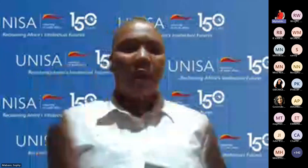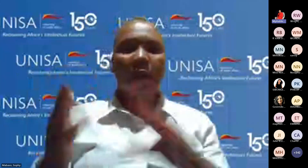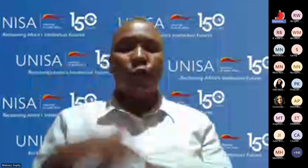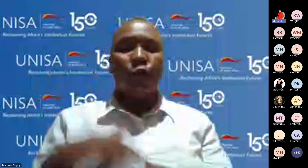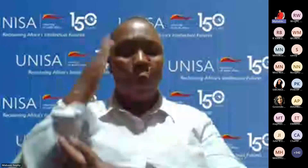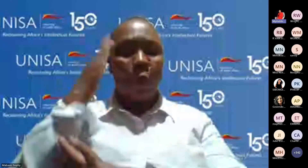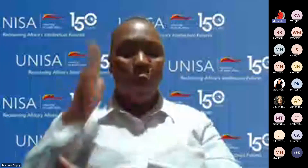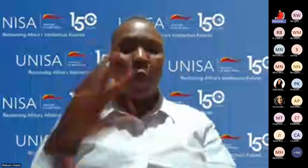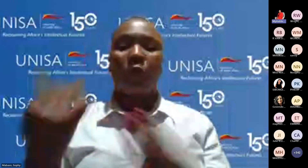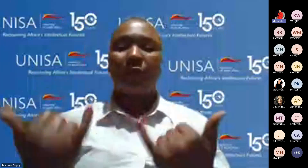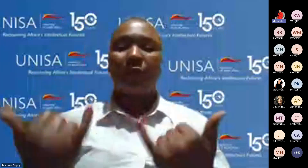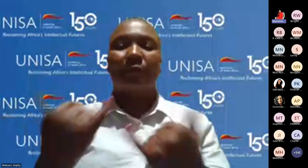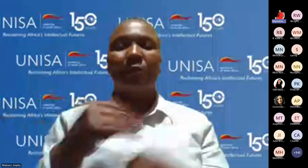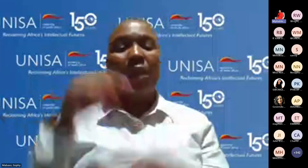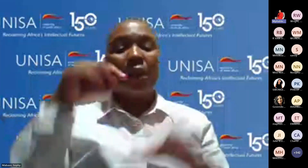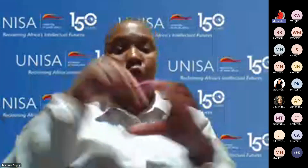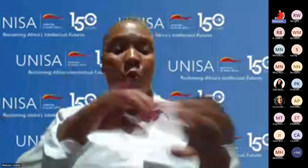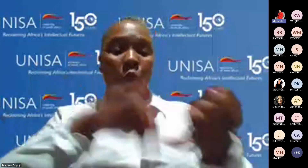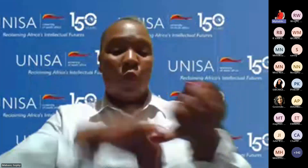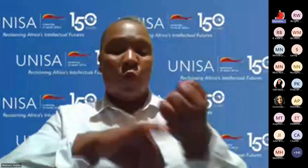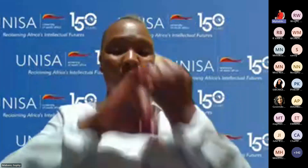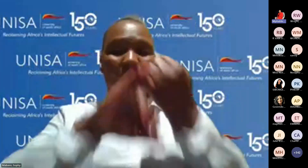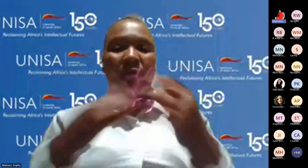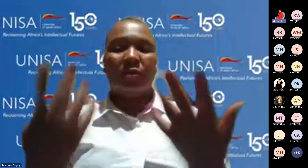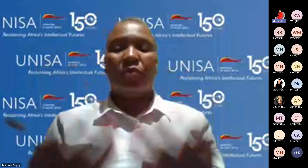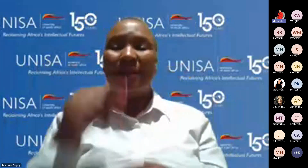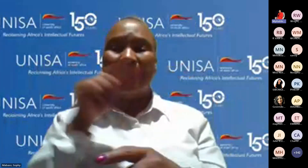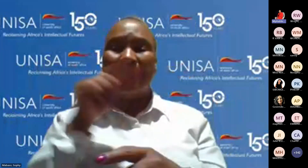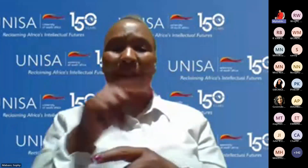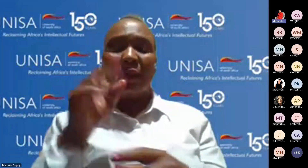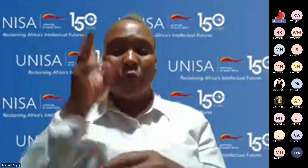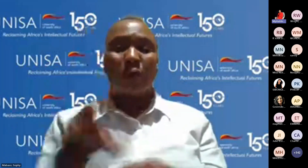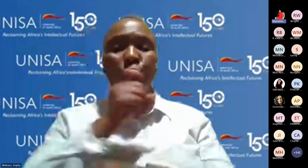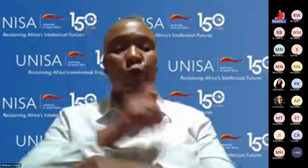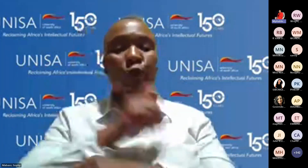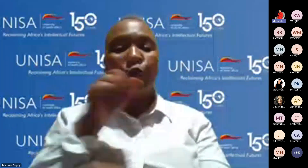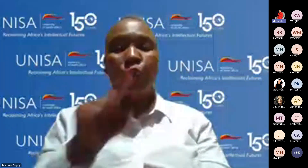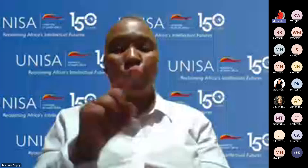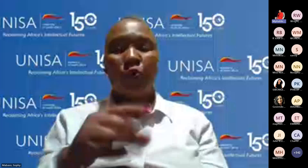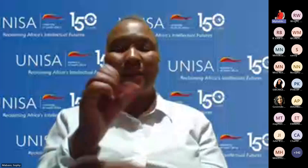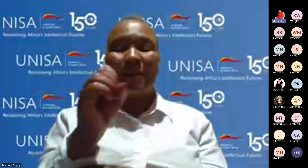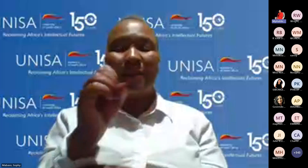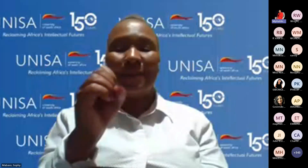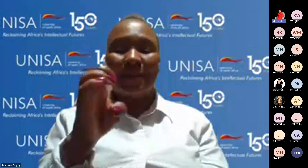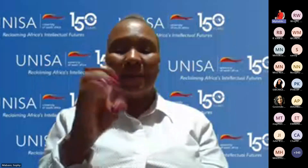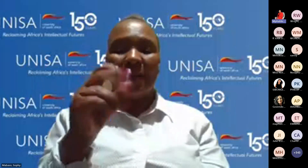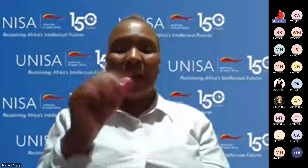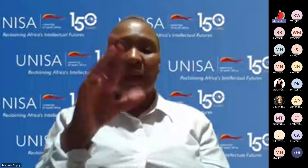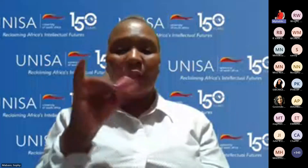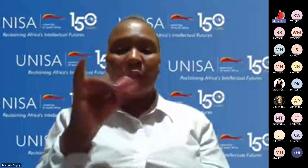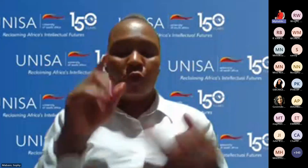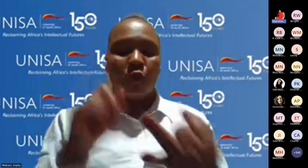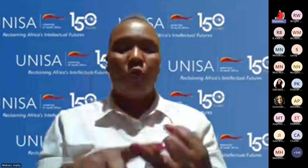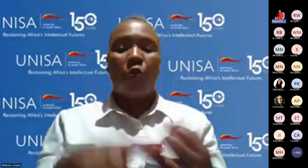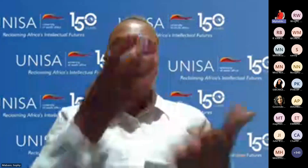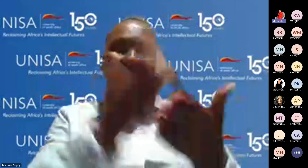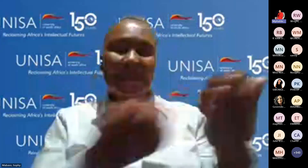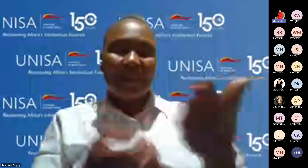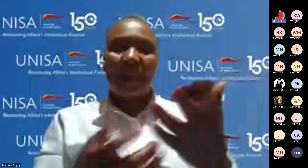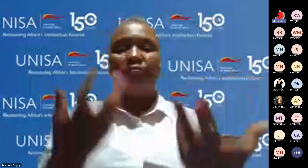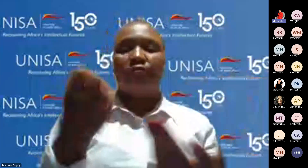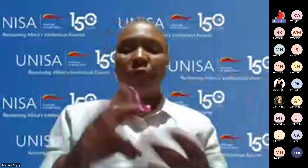know that in your module, are they going to be using scenarios? Are they going to be using the essay types,